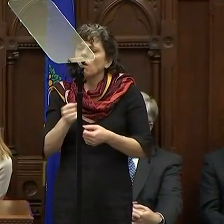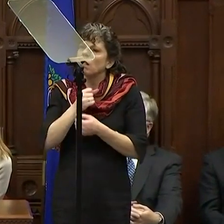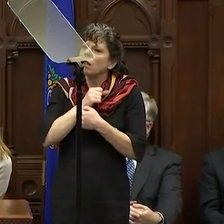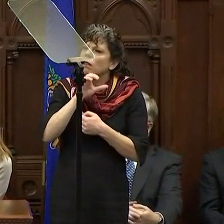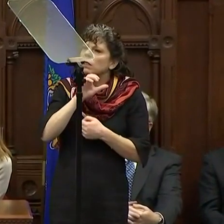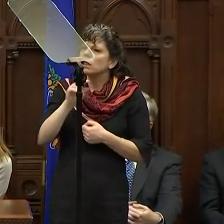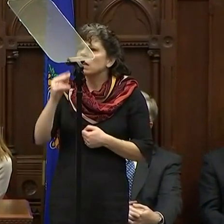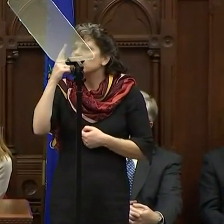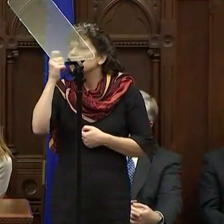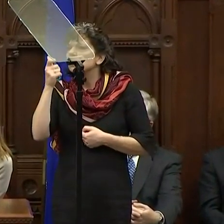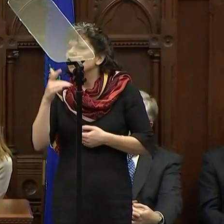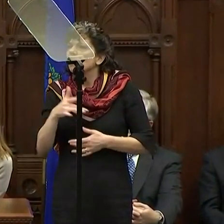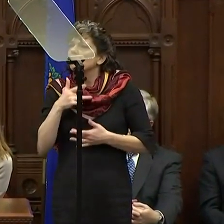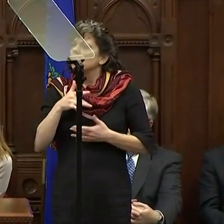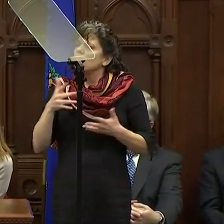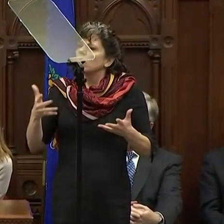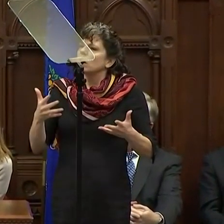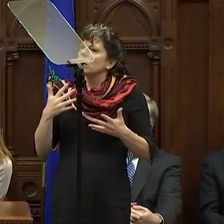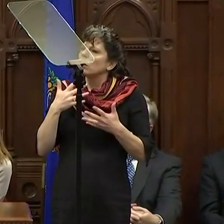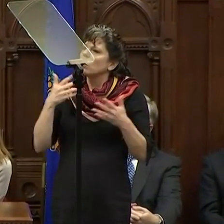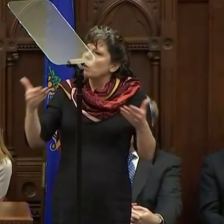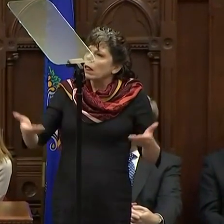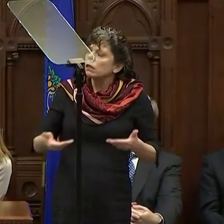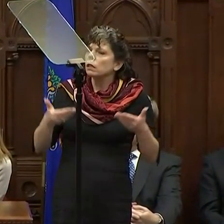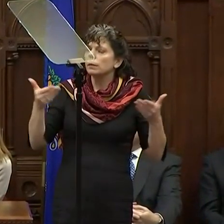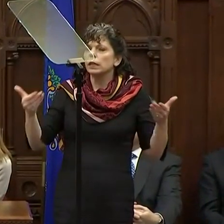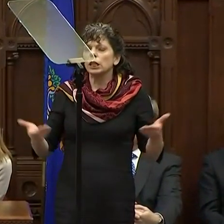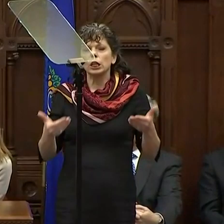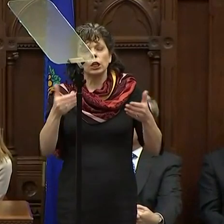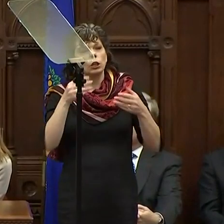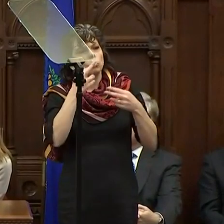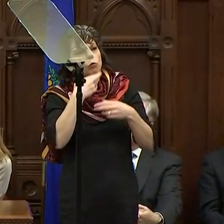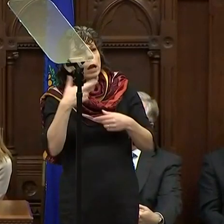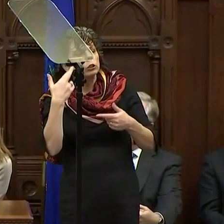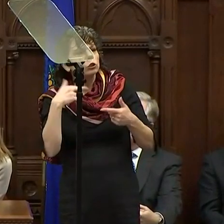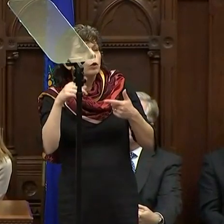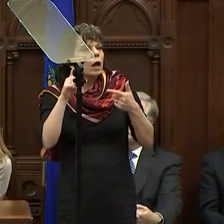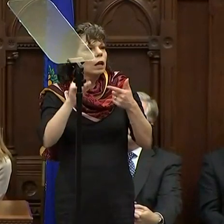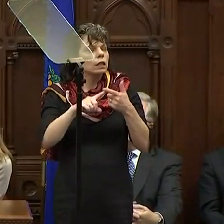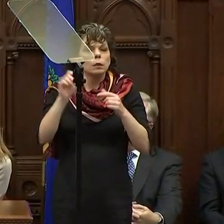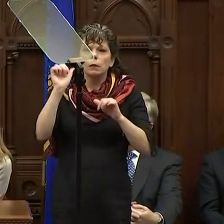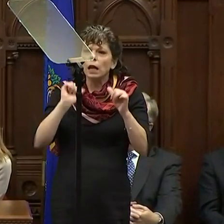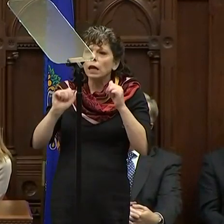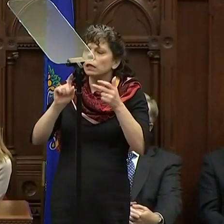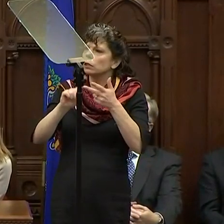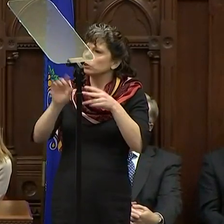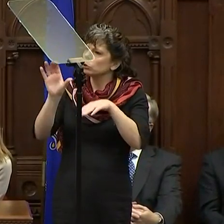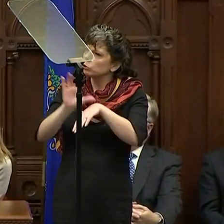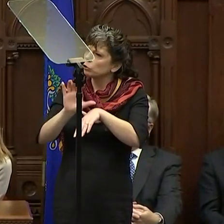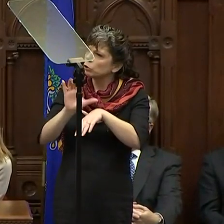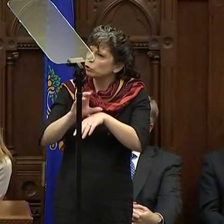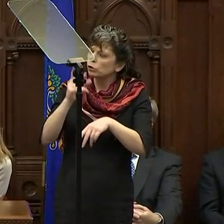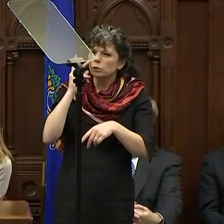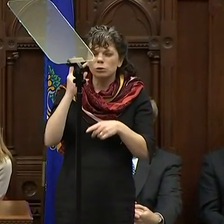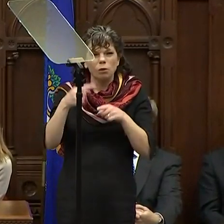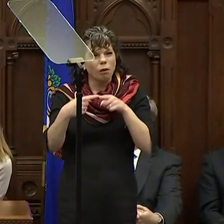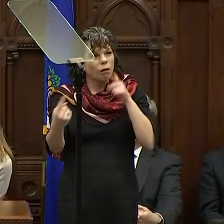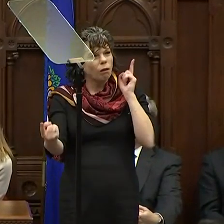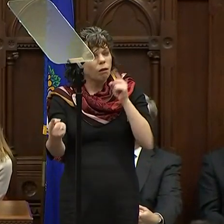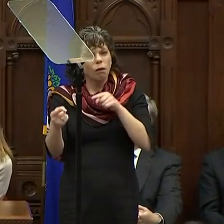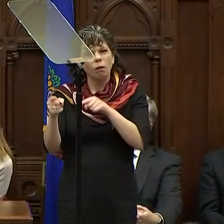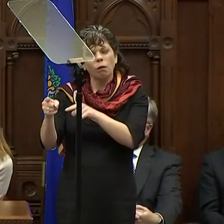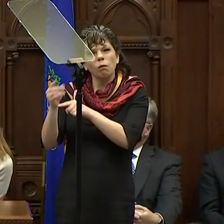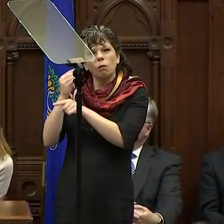welcome here, at the restaurants, at the plays, in the church. And he saw a contrast with what he was used to back home in